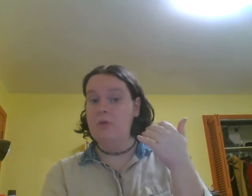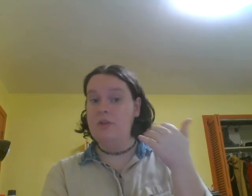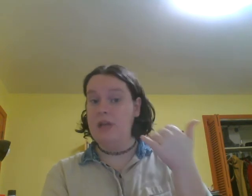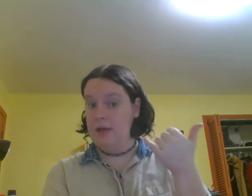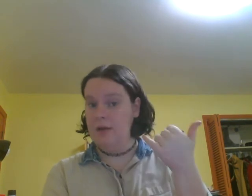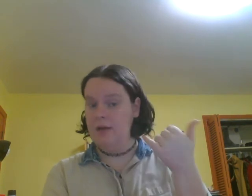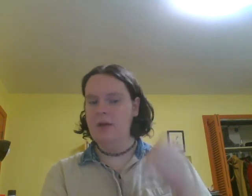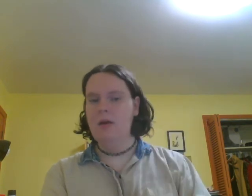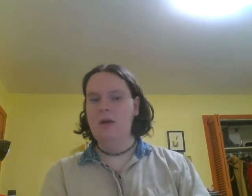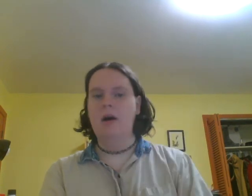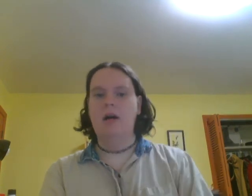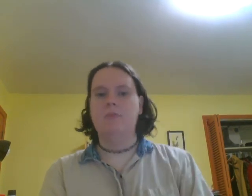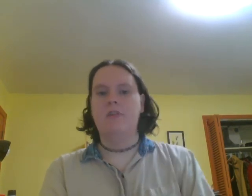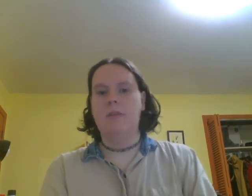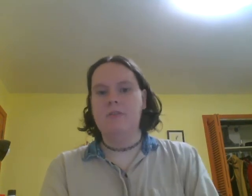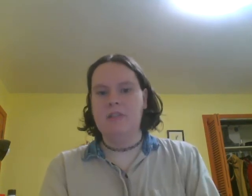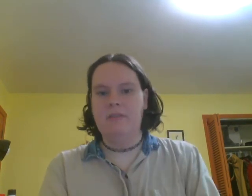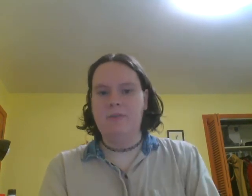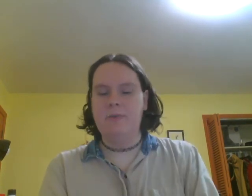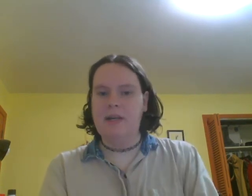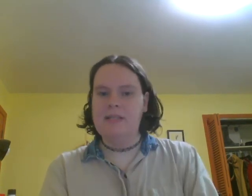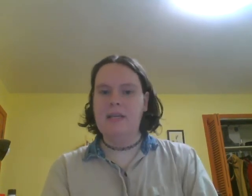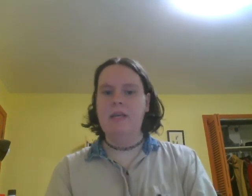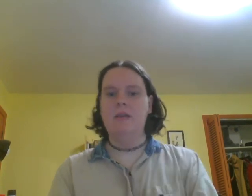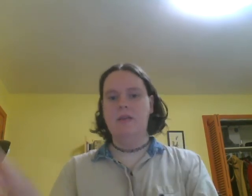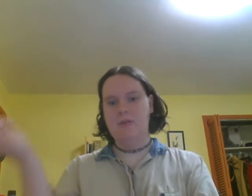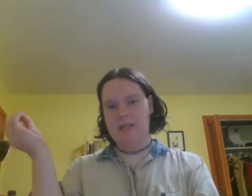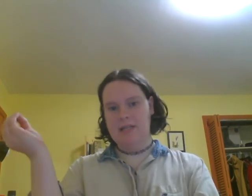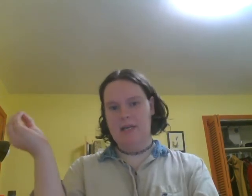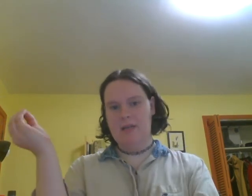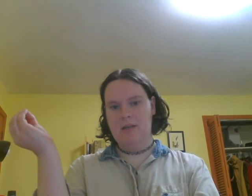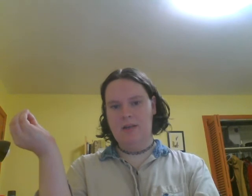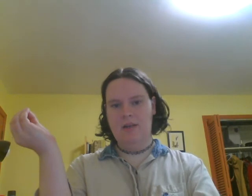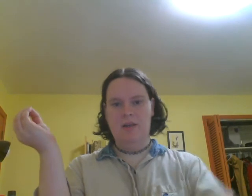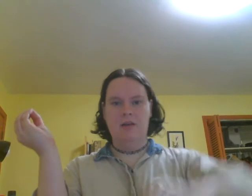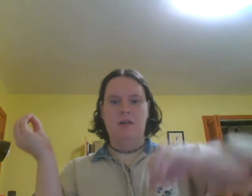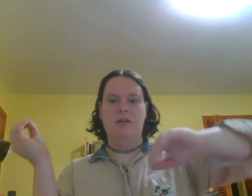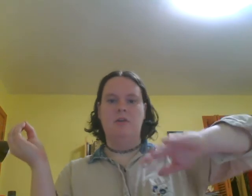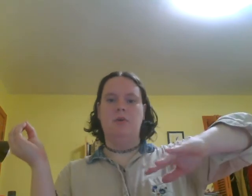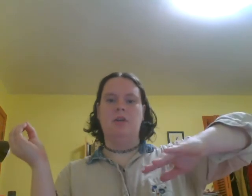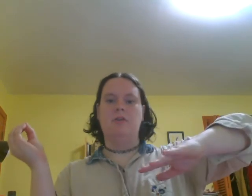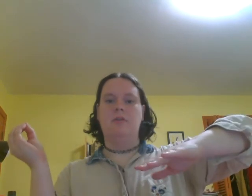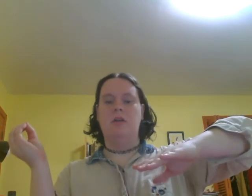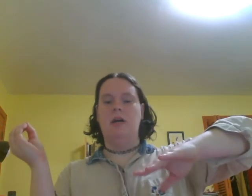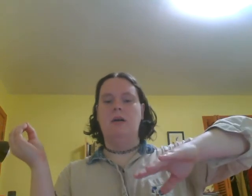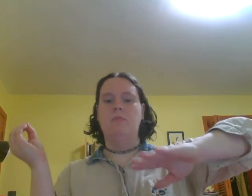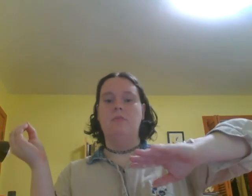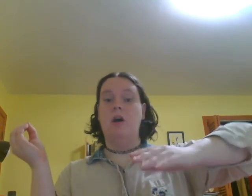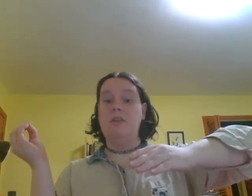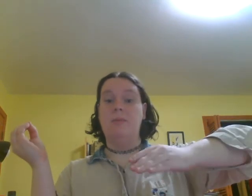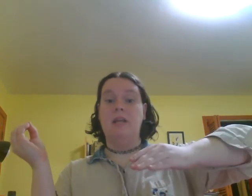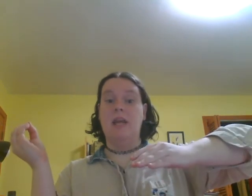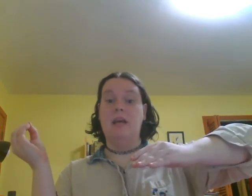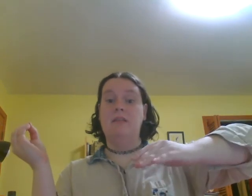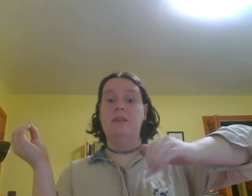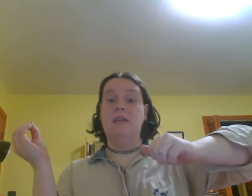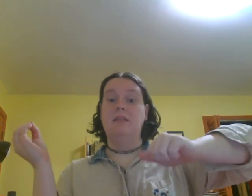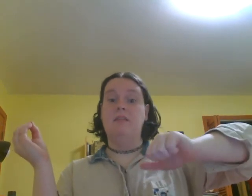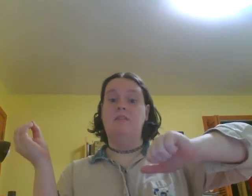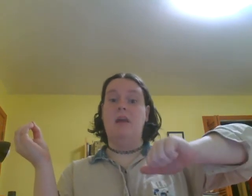10. For the numbers 11 through 19, you take 10, you put your non-dominant hand in the shape